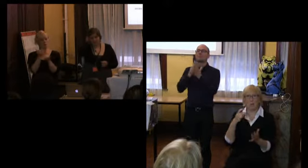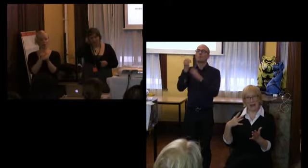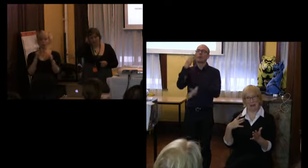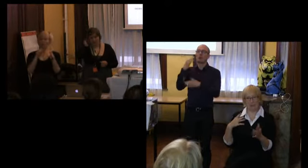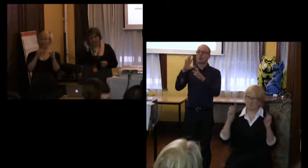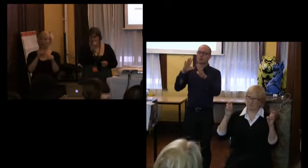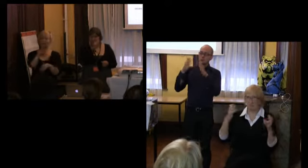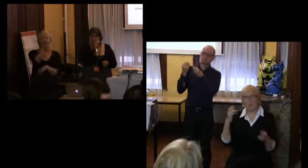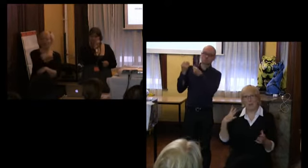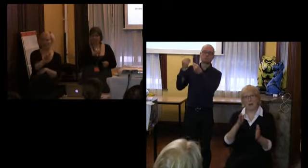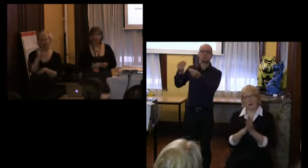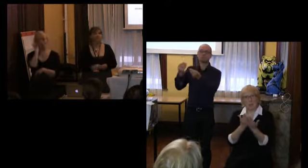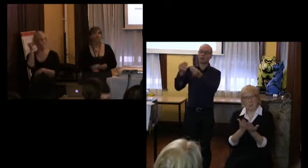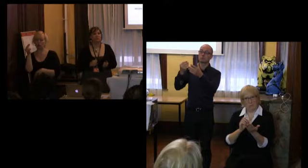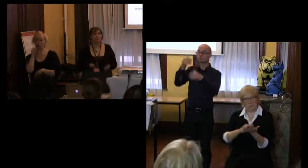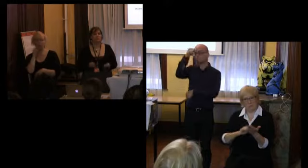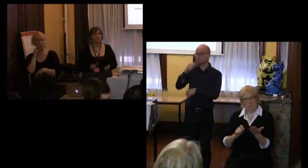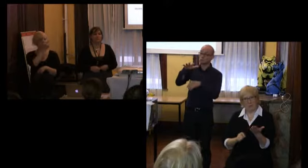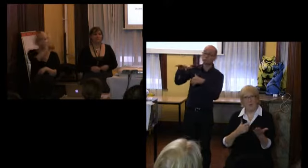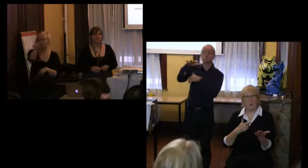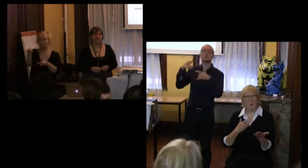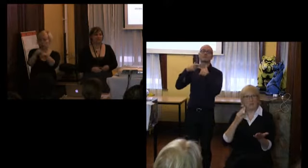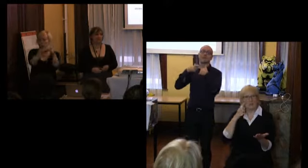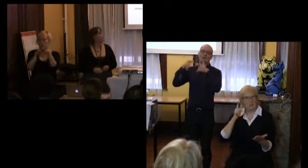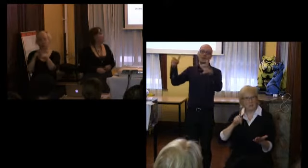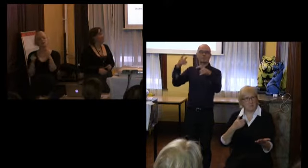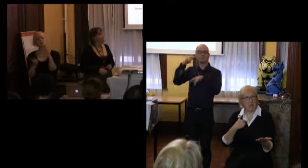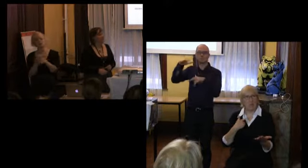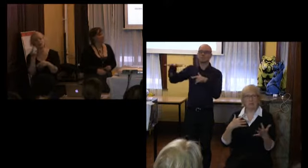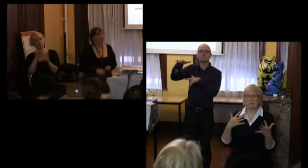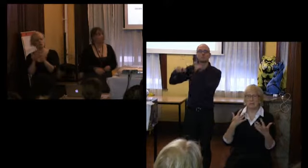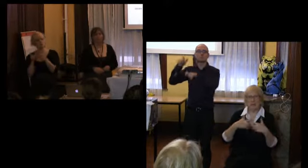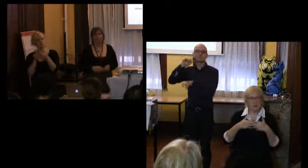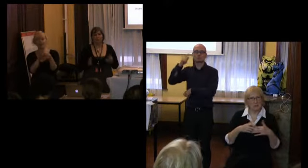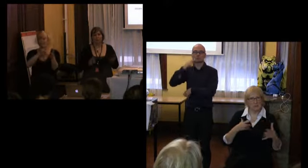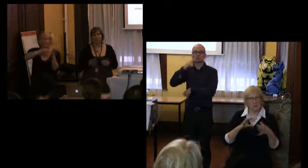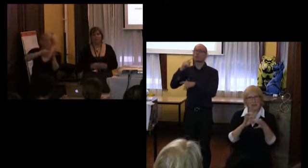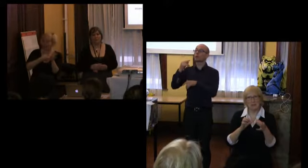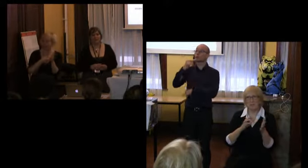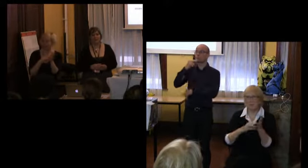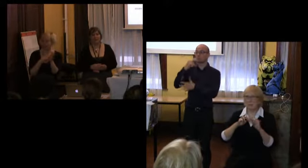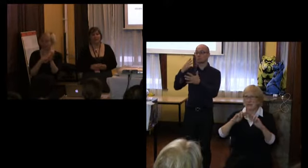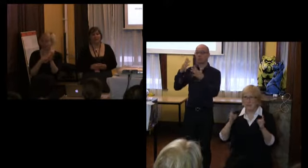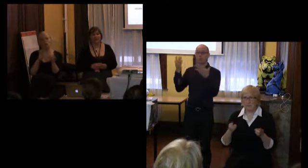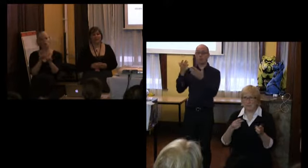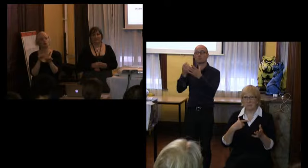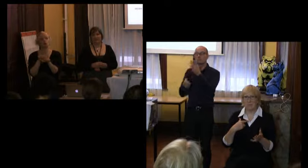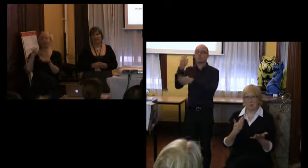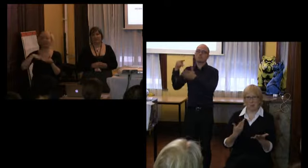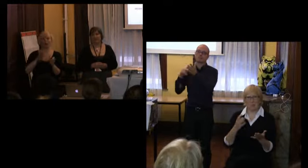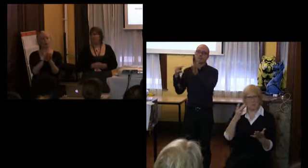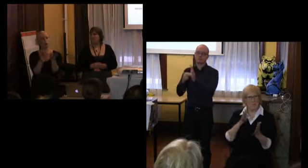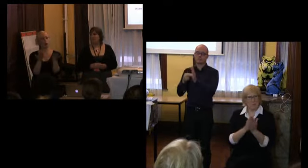museums for deaf people, and especially using technology. So white book is like